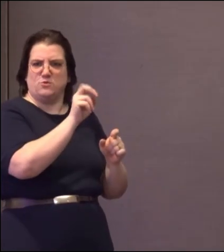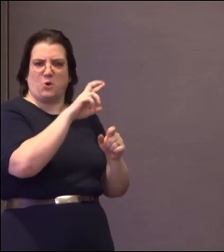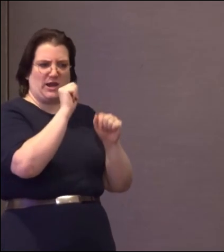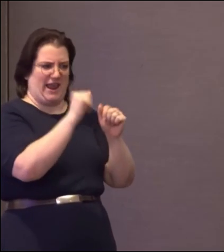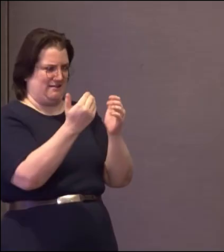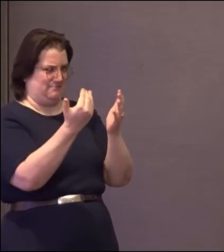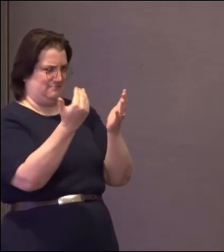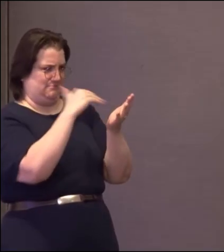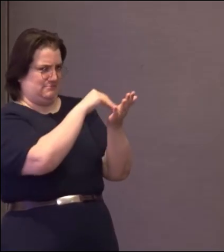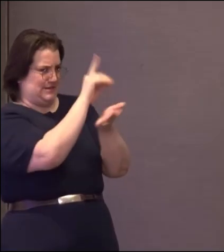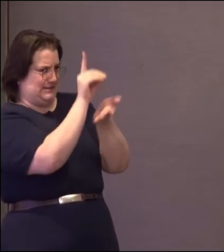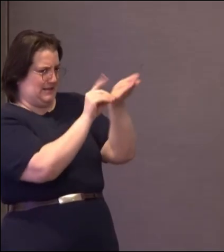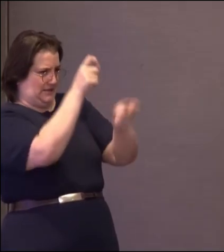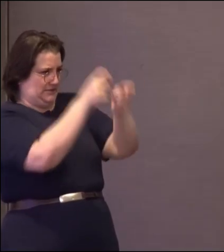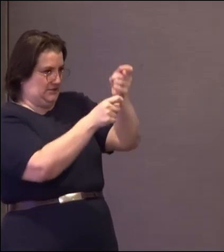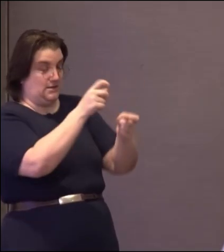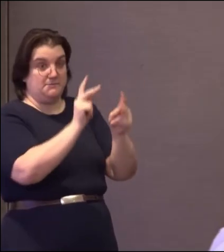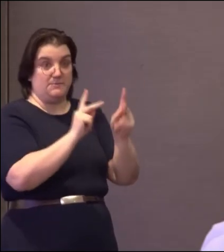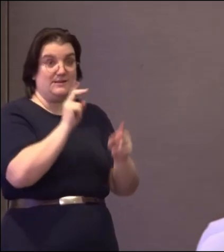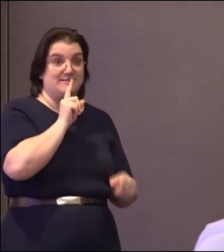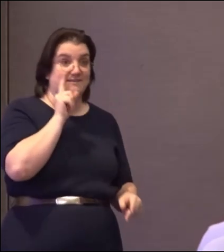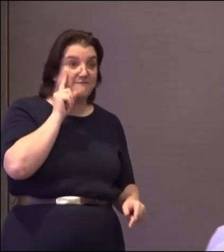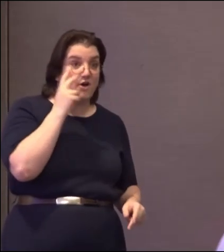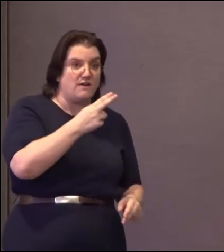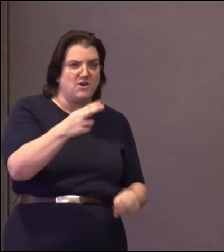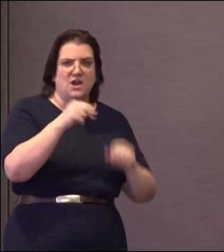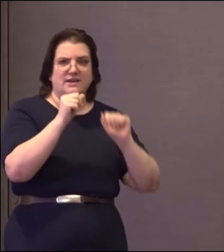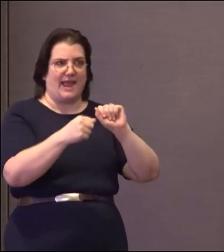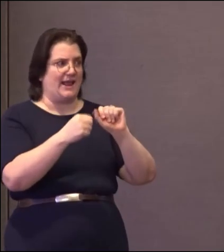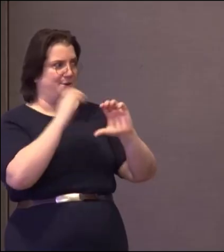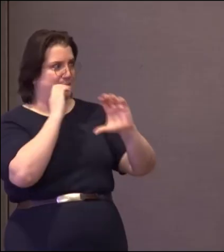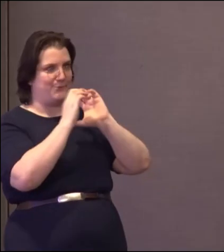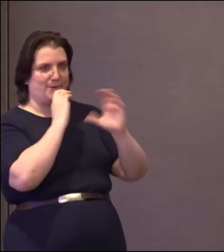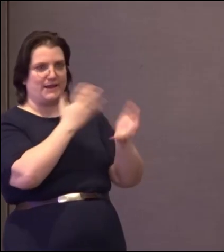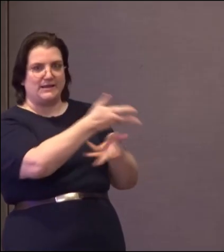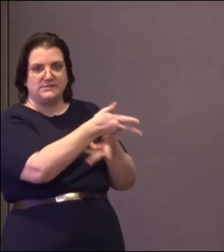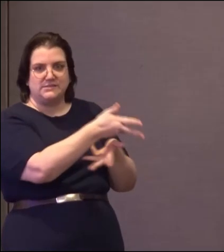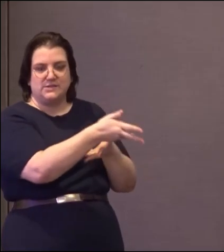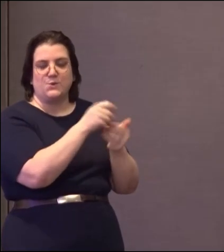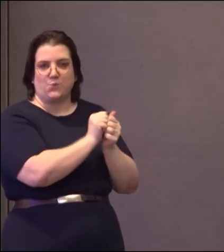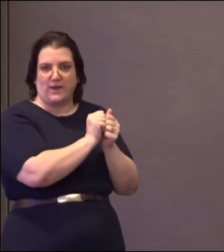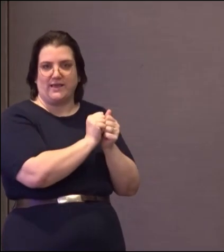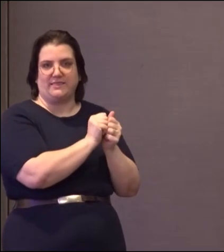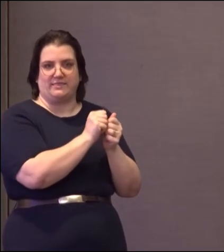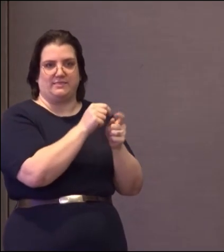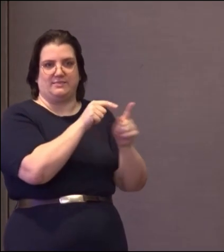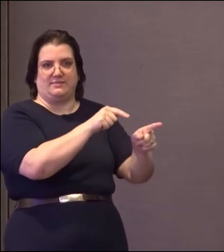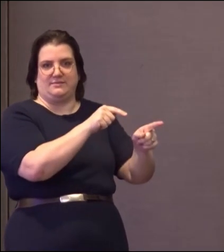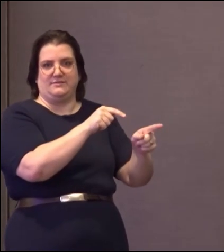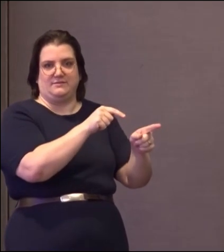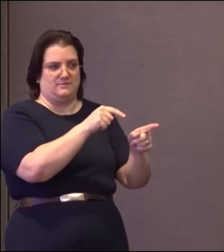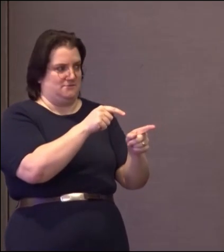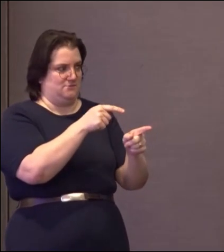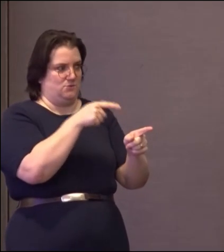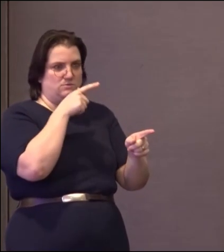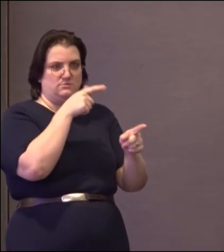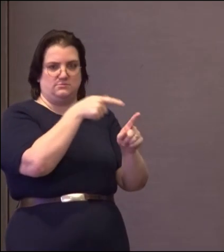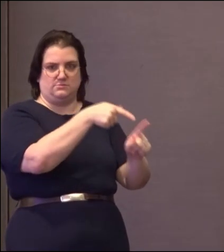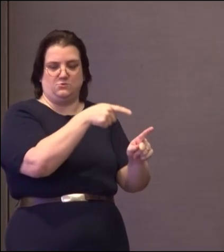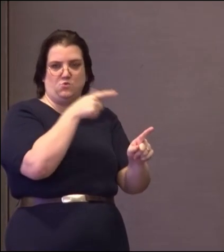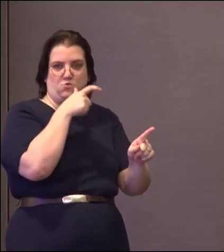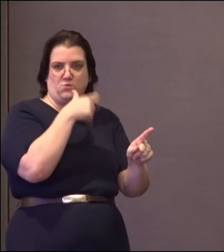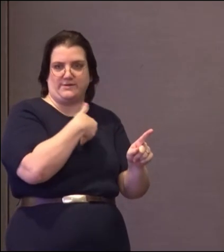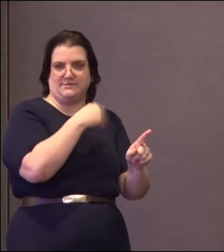product so that those who are deaf or hard of hearing can be able to communicate with whoever is picking them up. So that's just one